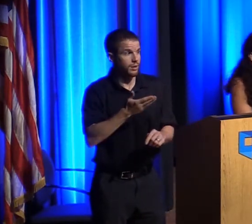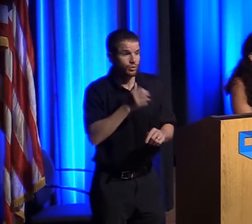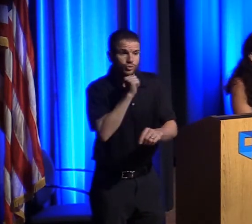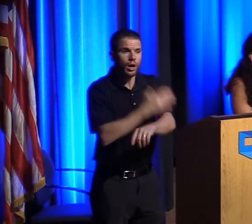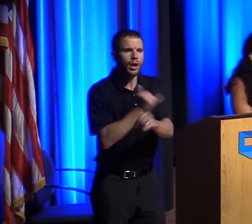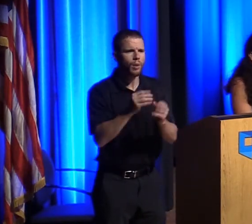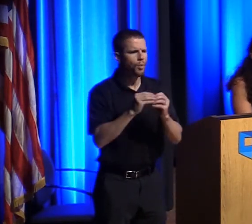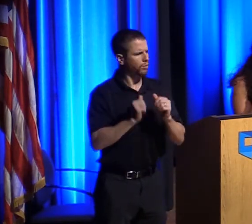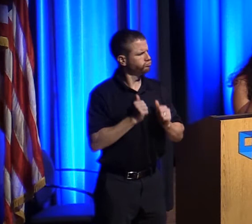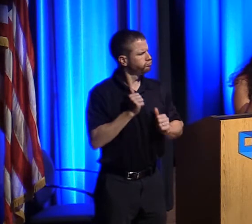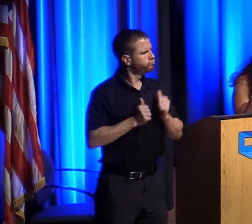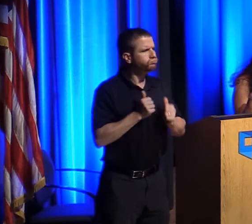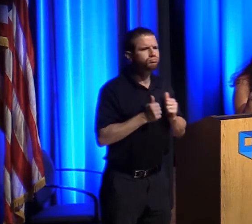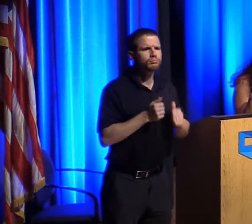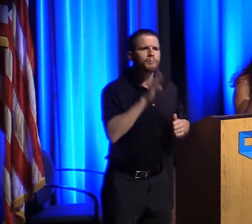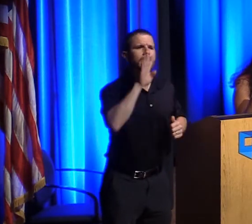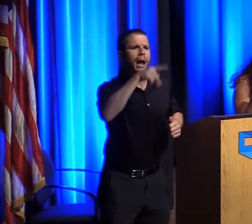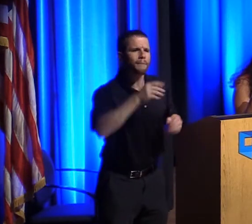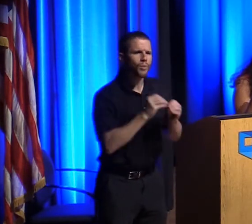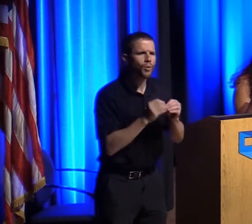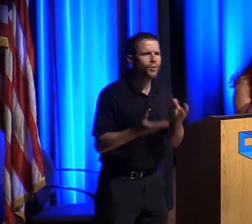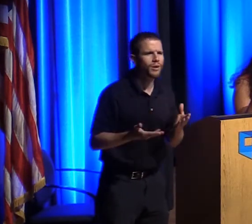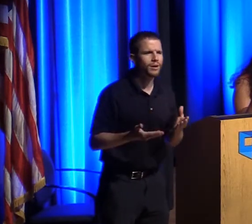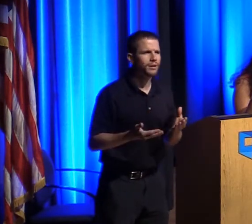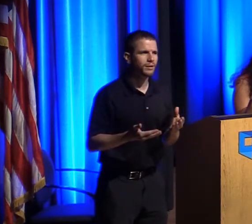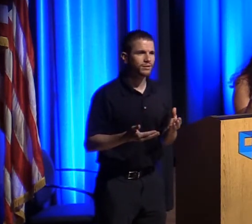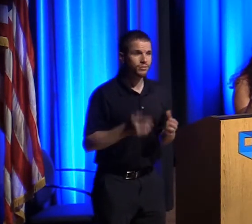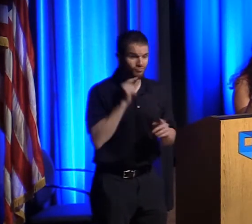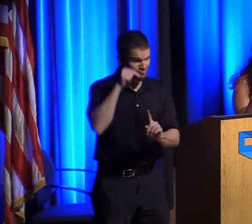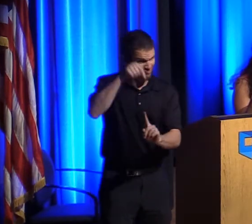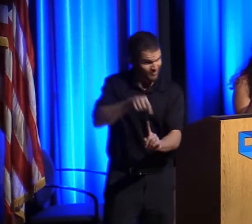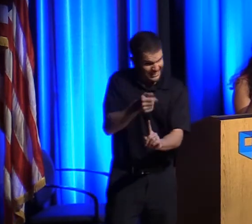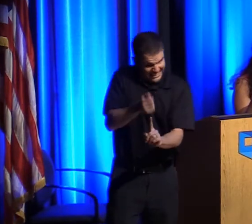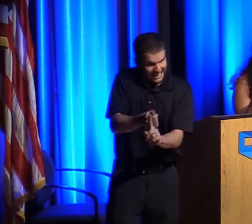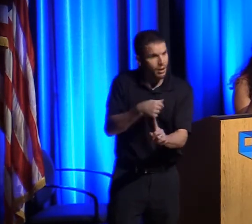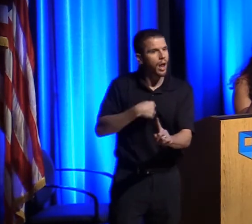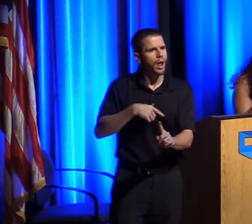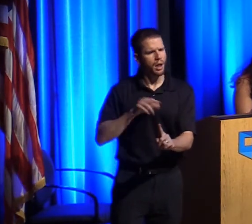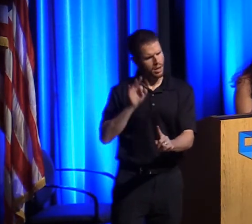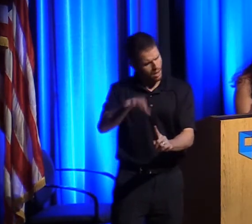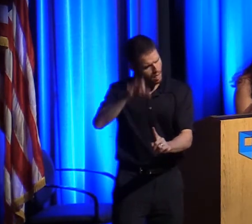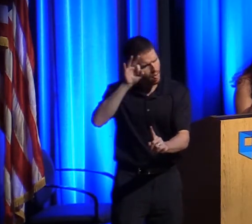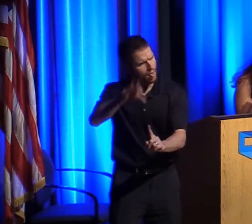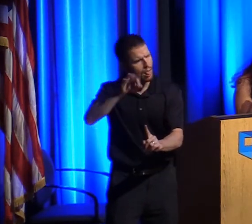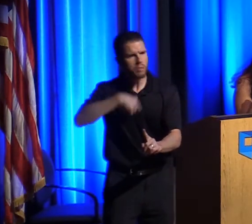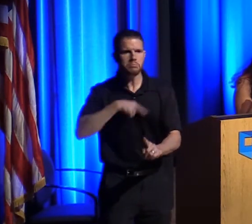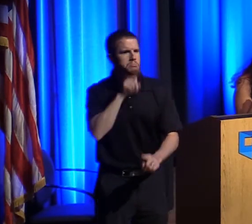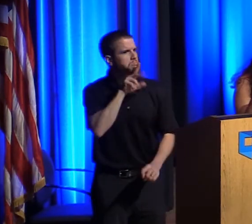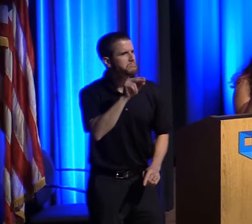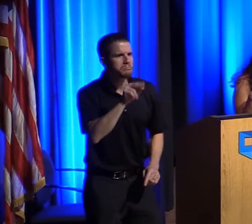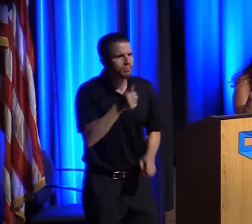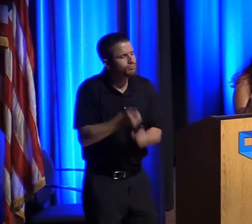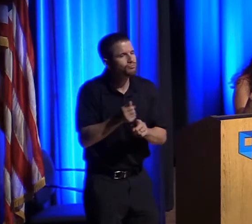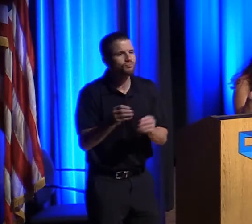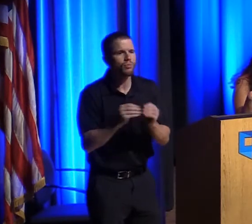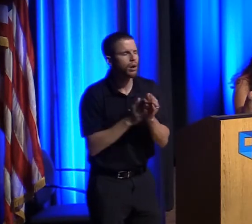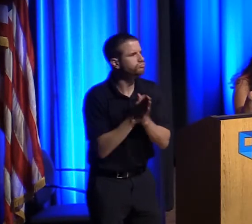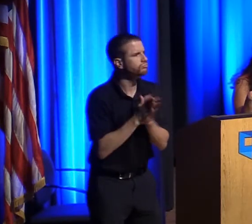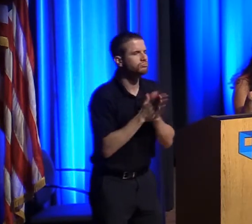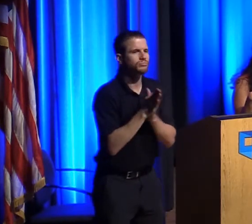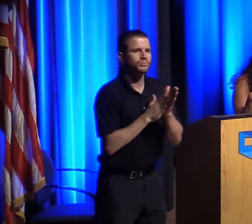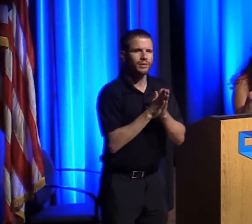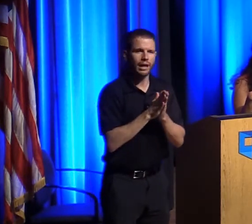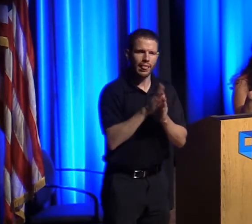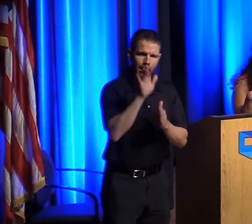it. And that really came from her and her friends. And so I think it's that inspiration in our